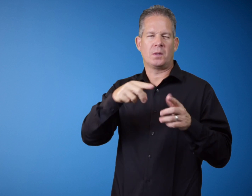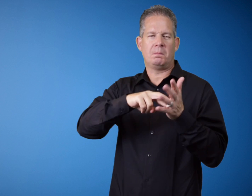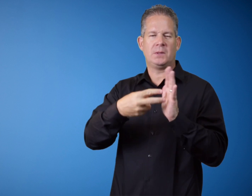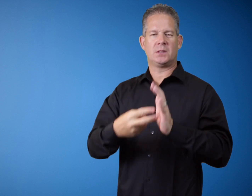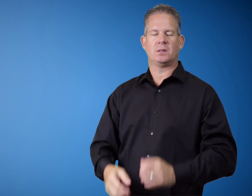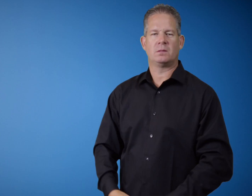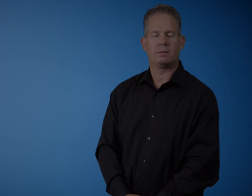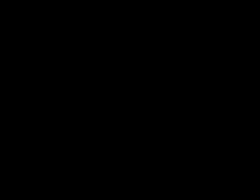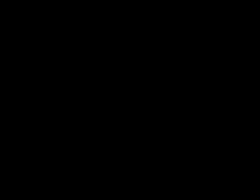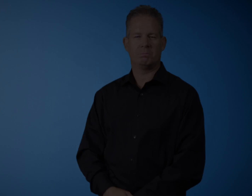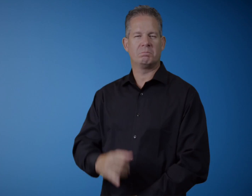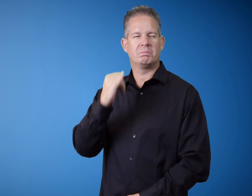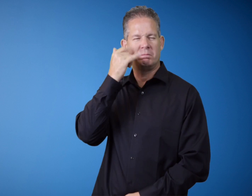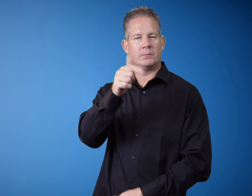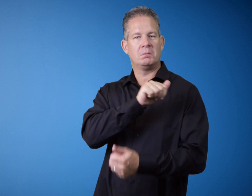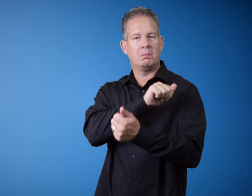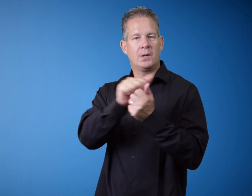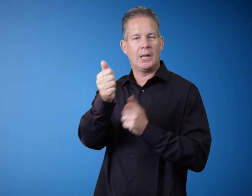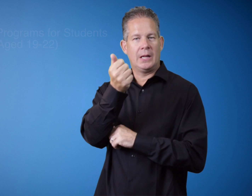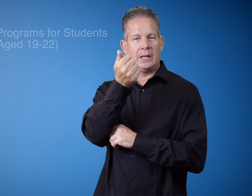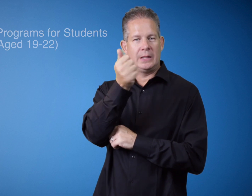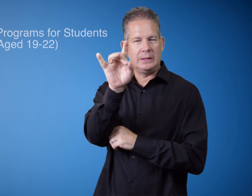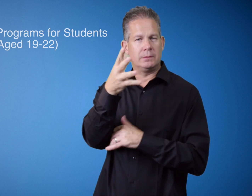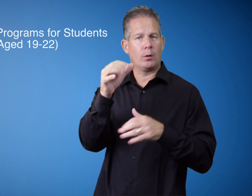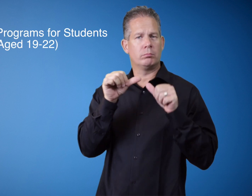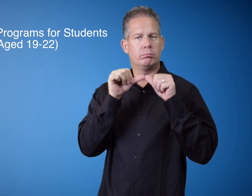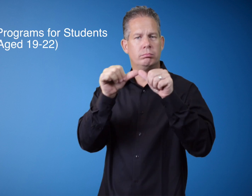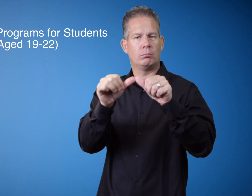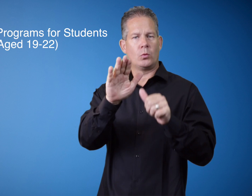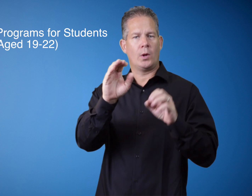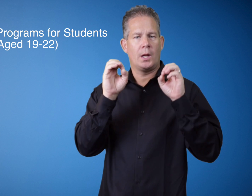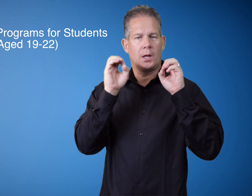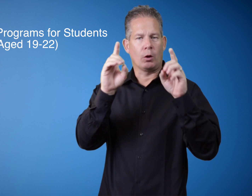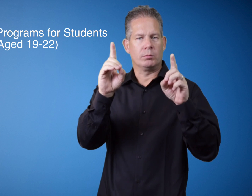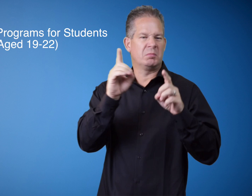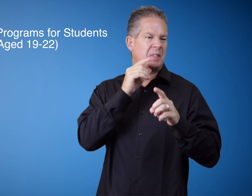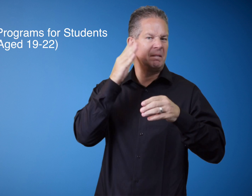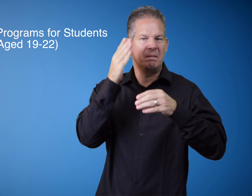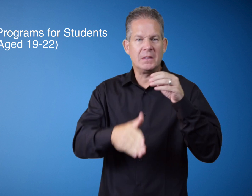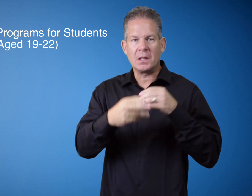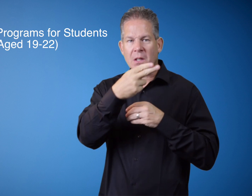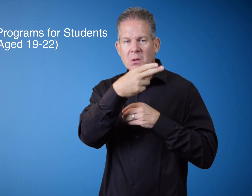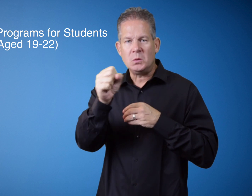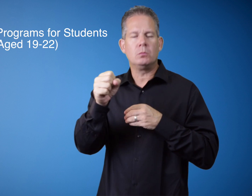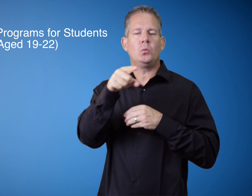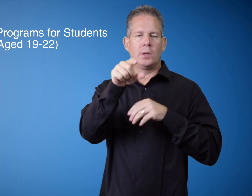with you or transfer to someone else. After you've passed the age of 18, but you need to continue your education in high